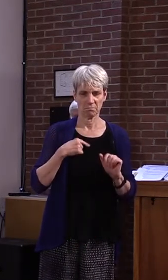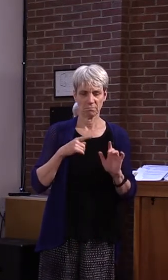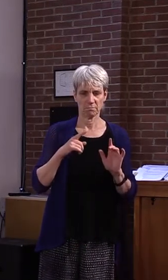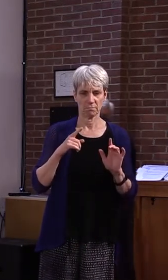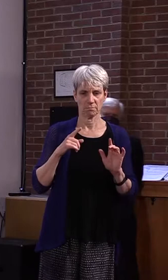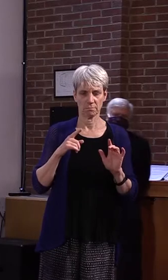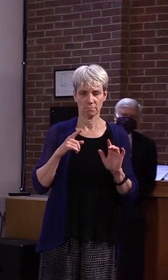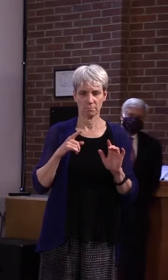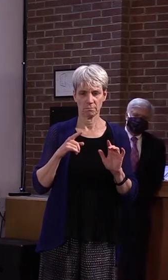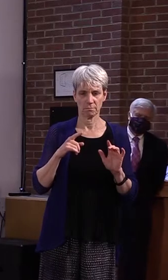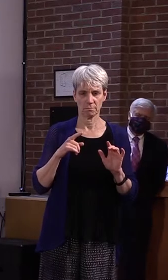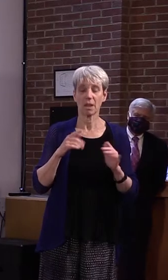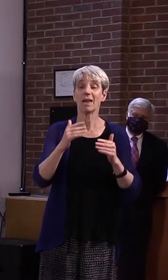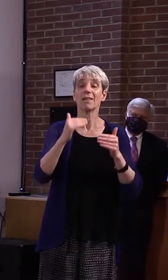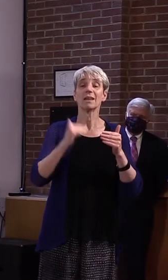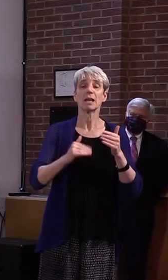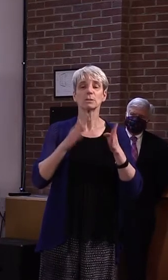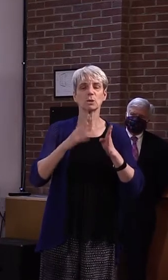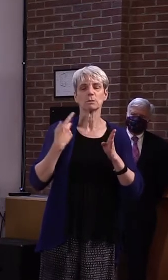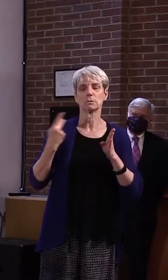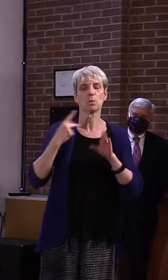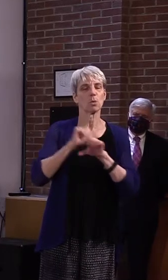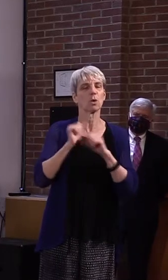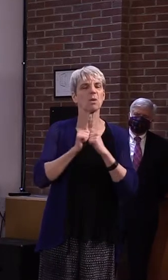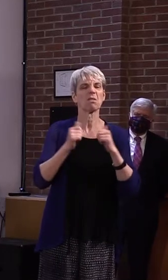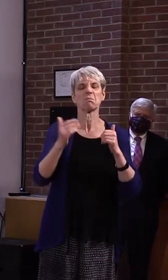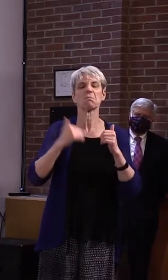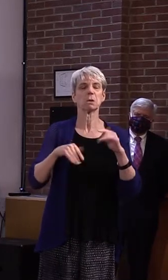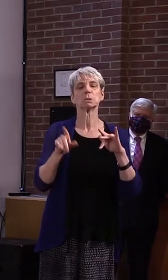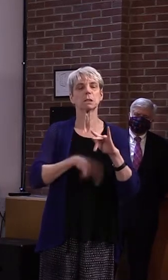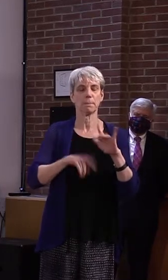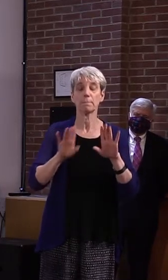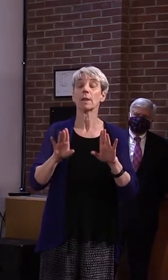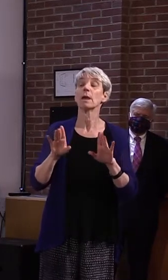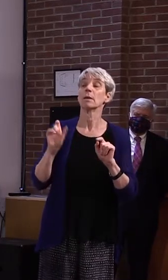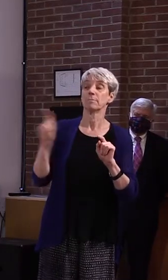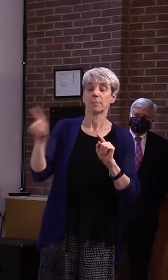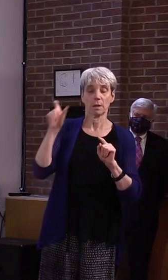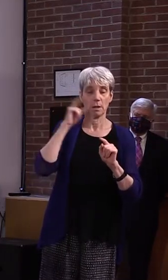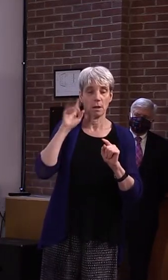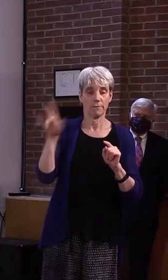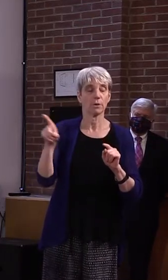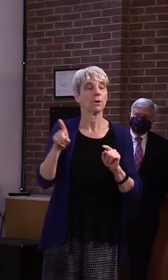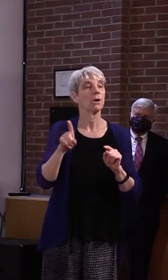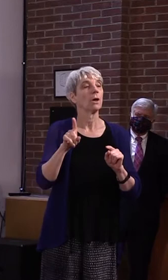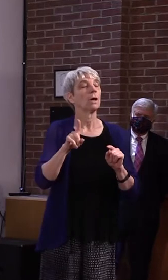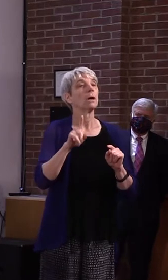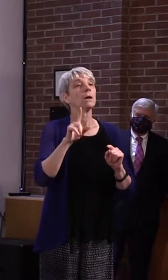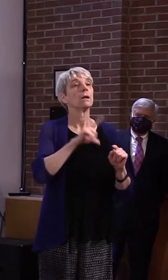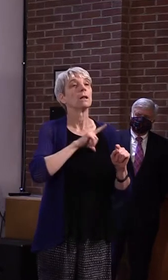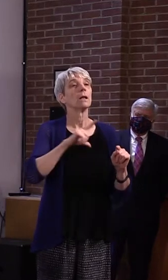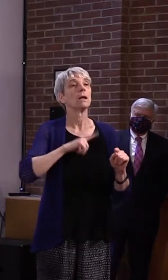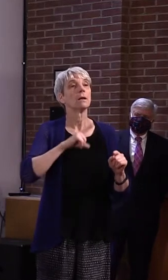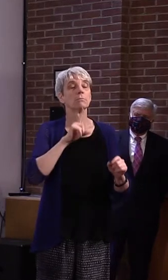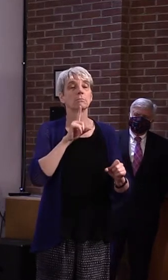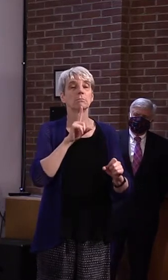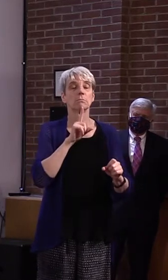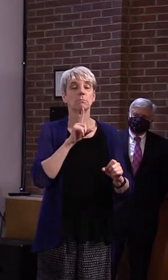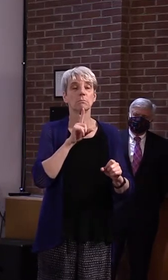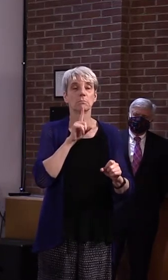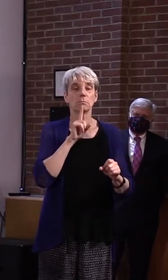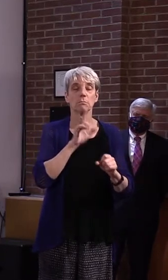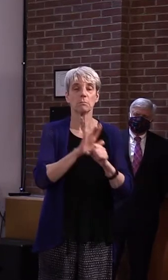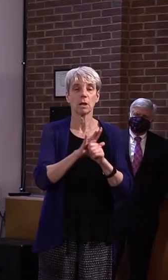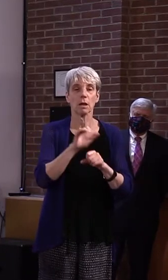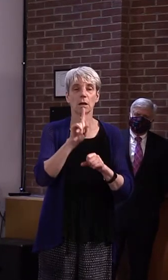name. This question is for the governor. The legislature set aside $100 million to help cover